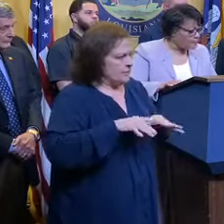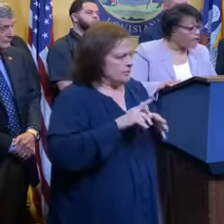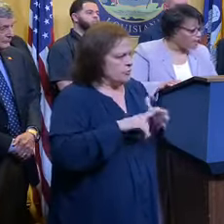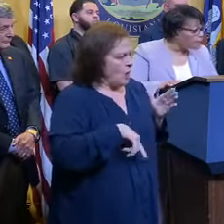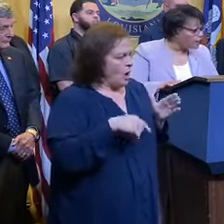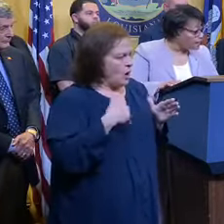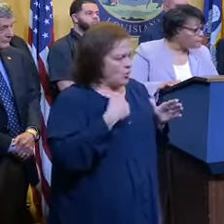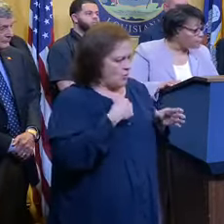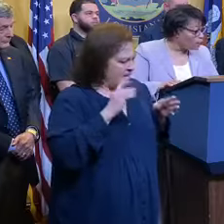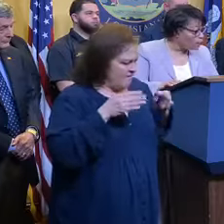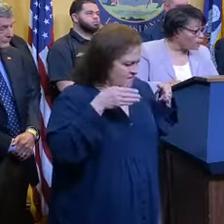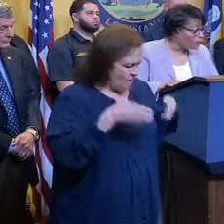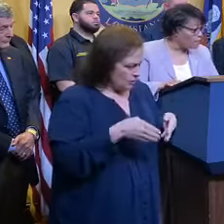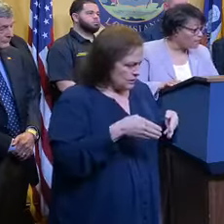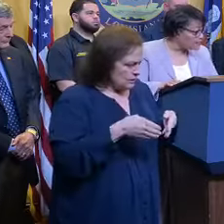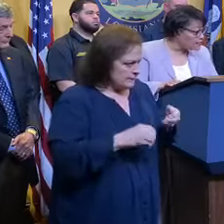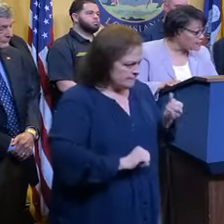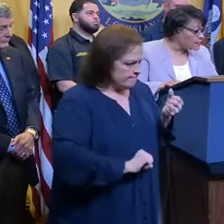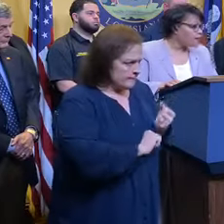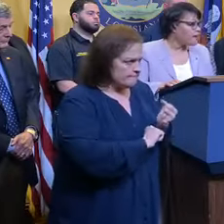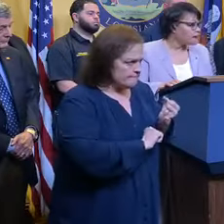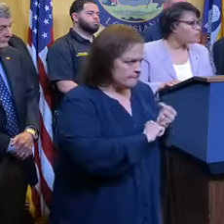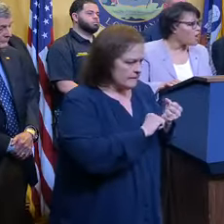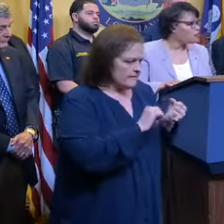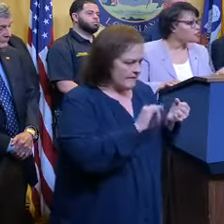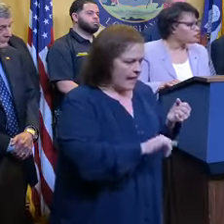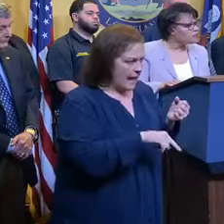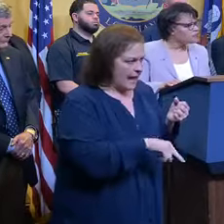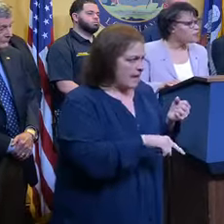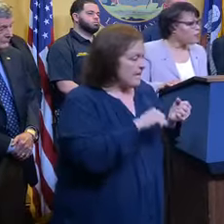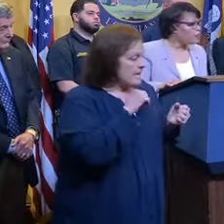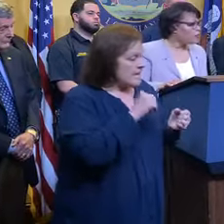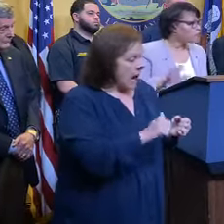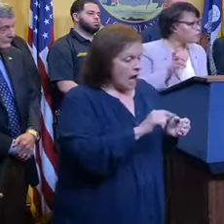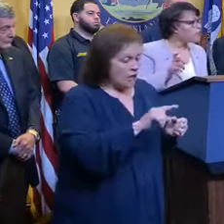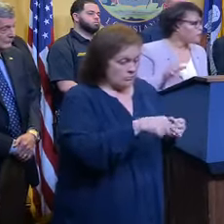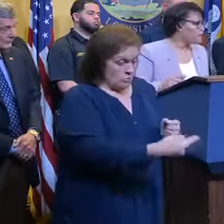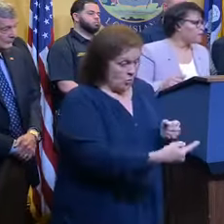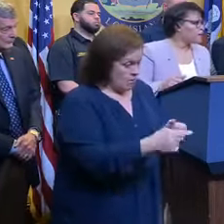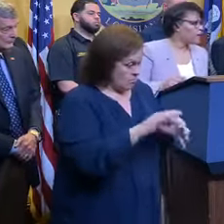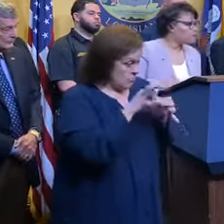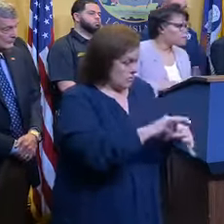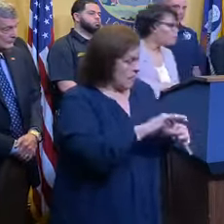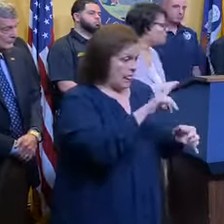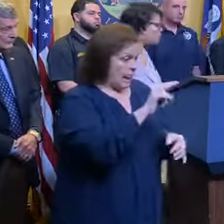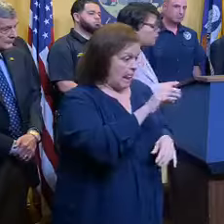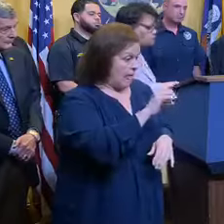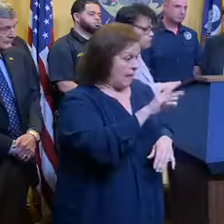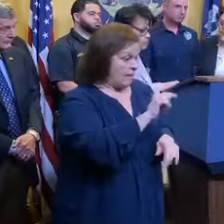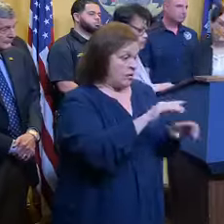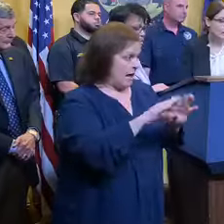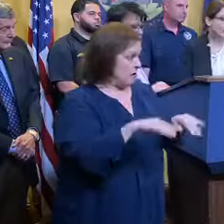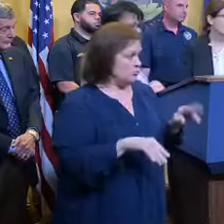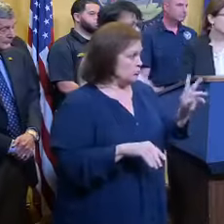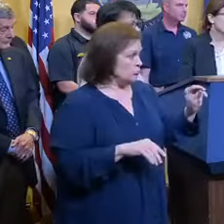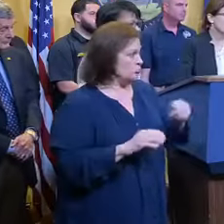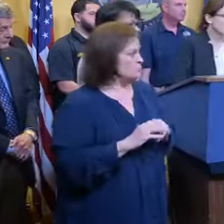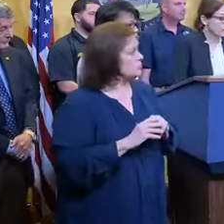and advocating for in abundance. That is not just associated with Lambert House. Thank